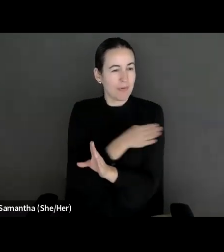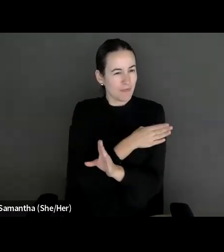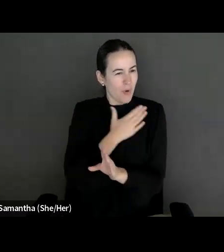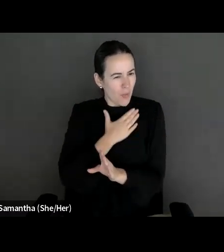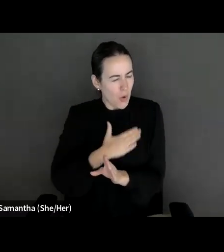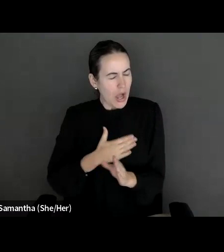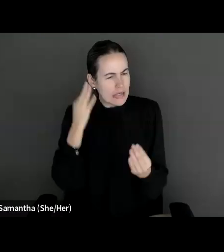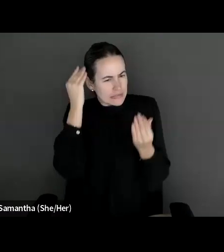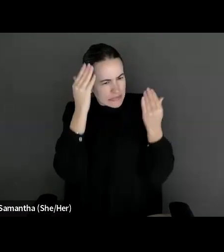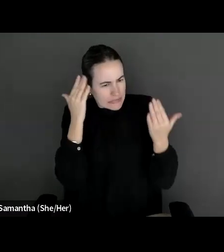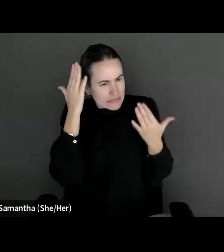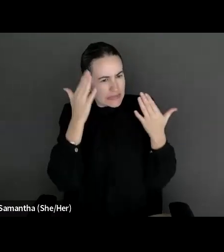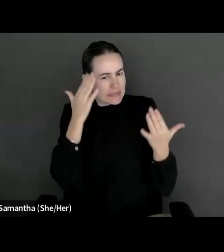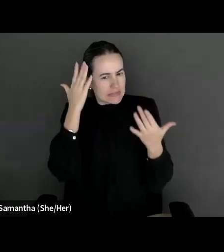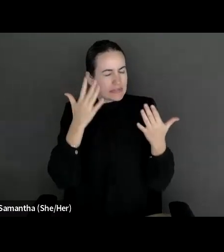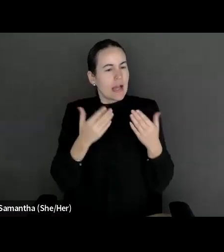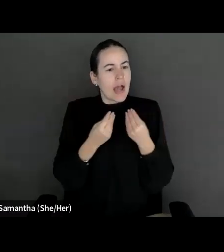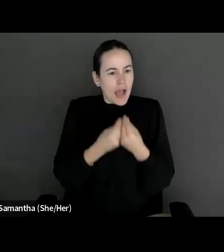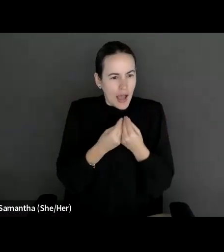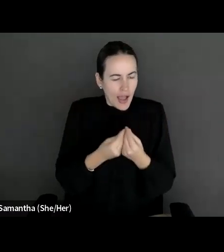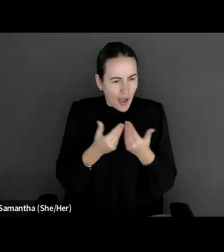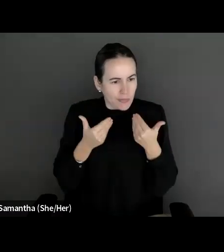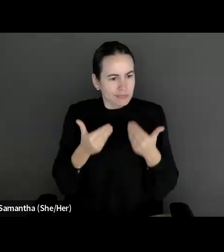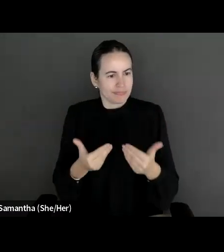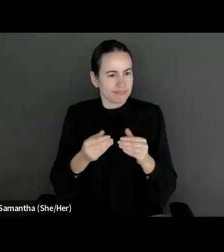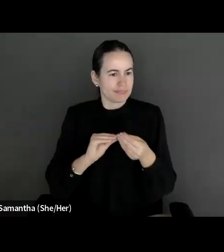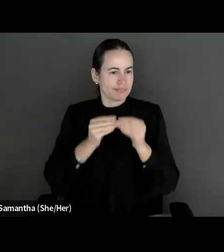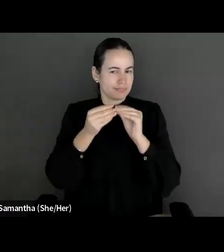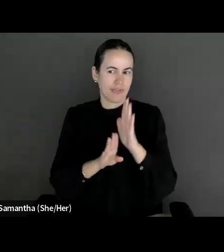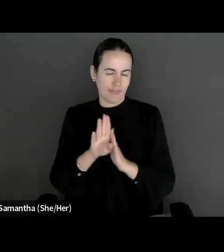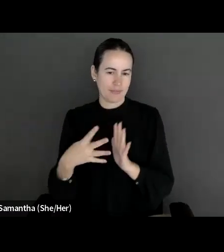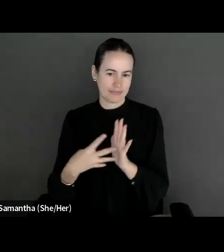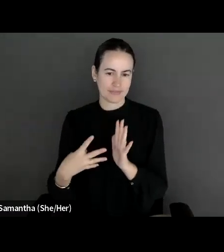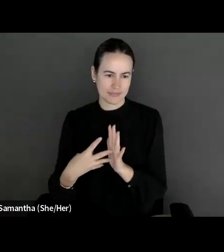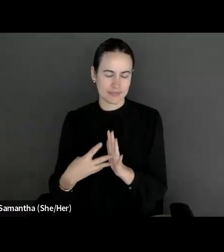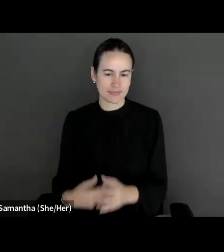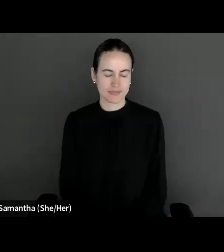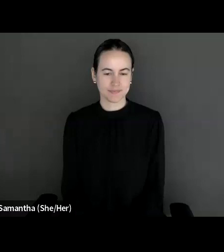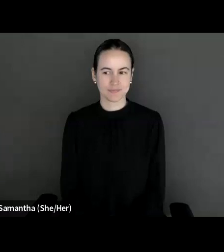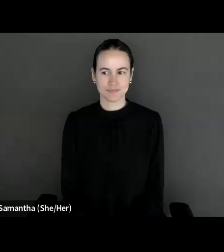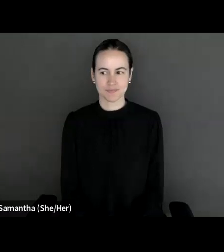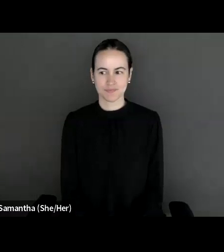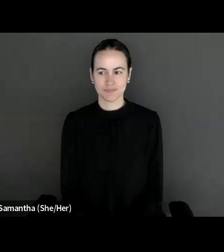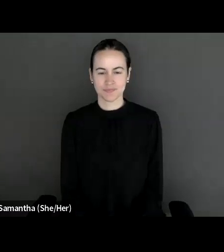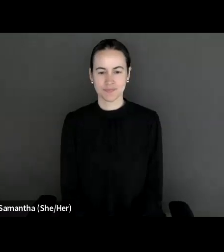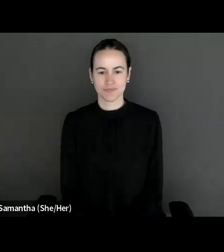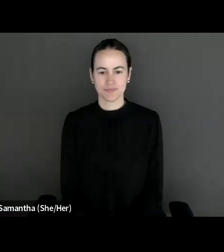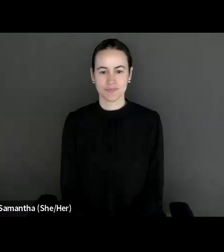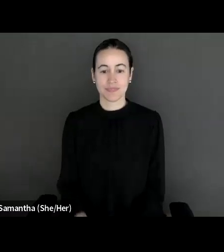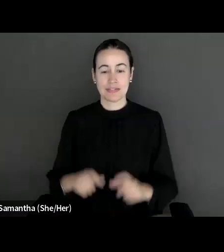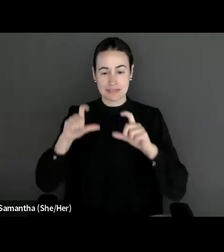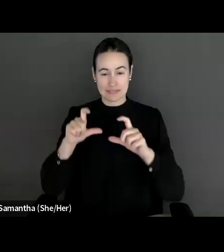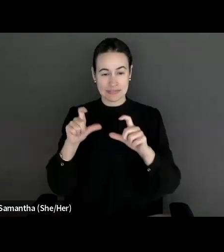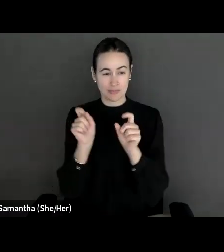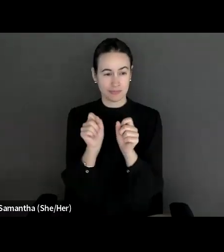choices that influence the scale. Going back to this figure here, I've provided an example where